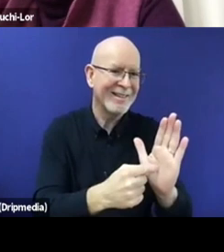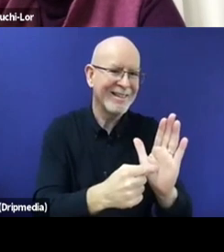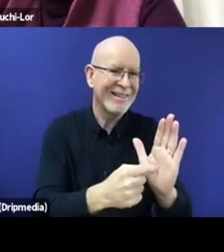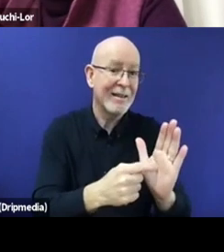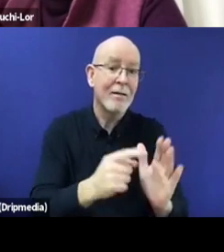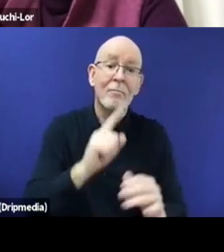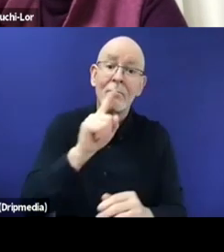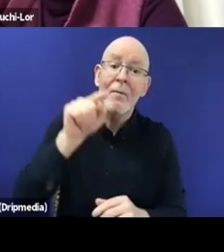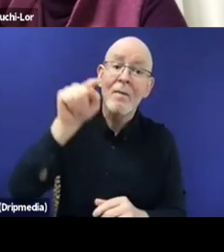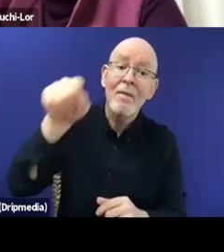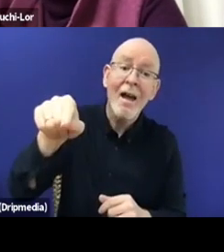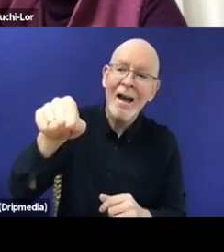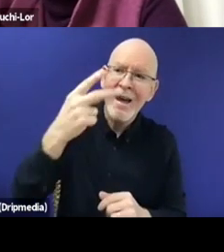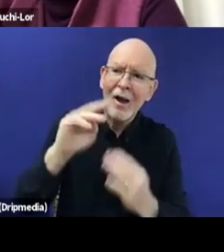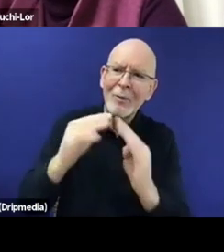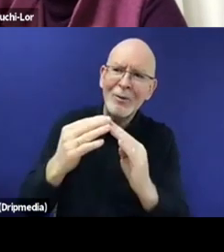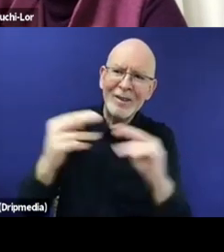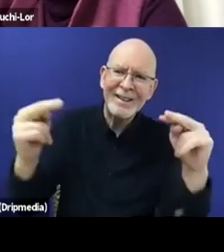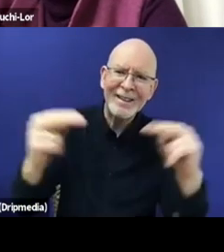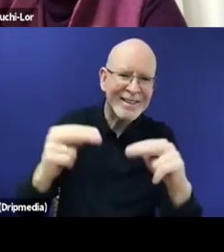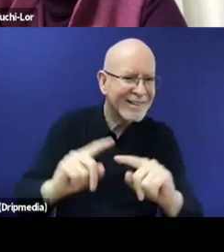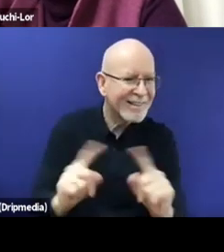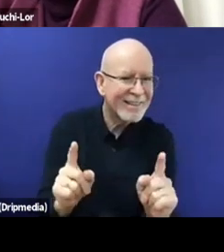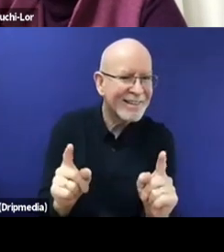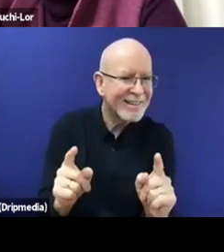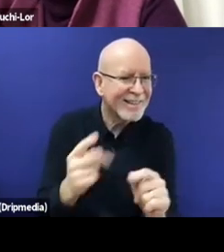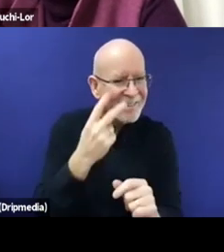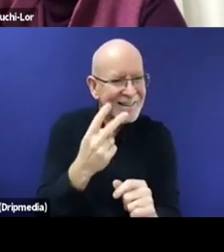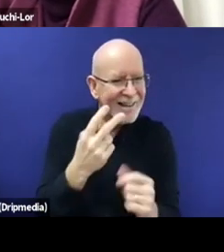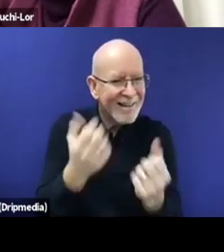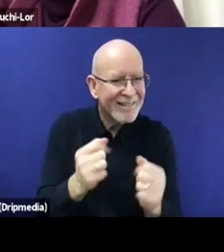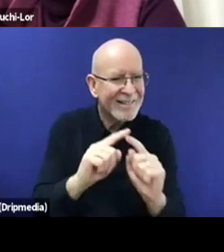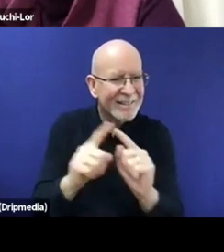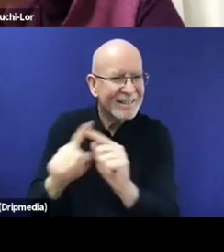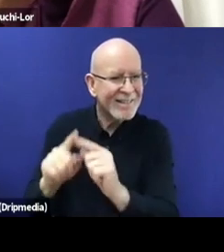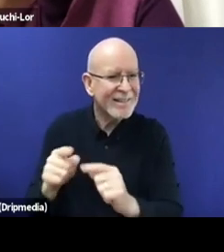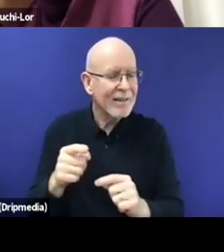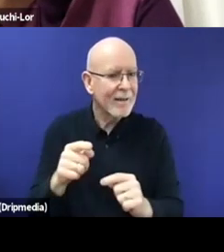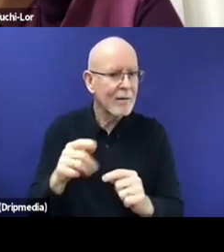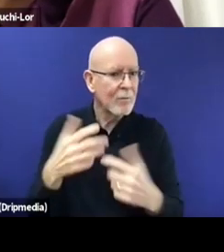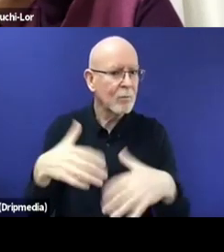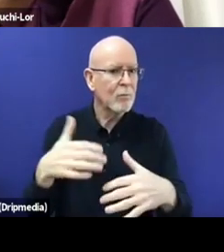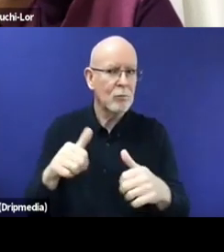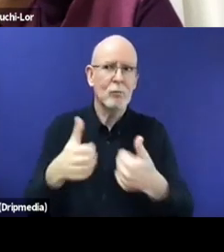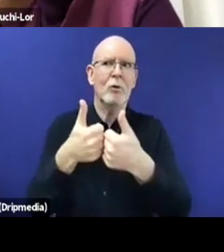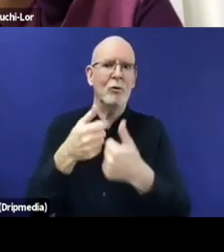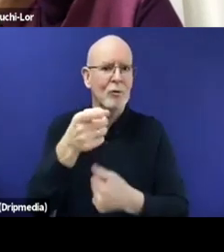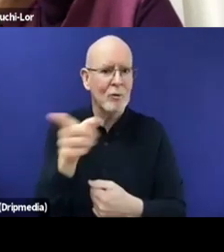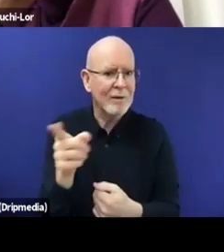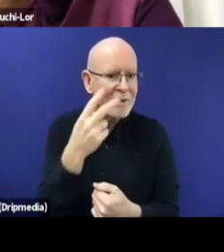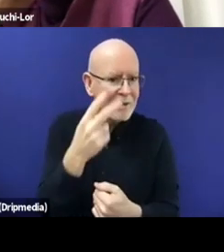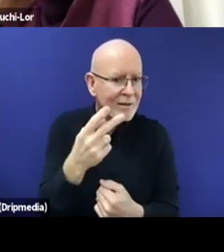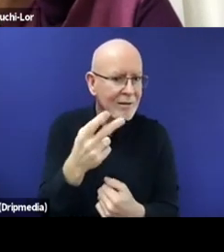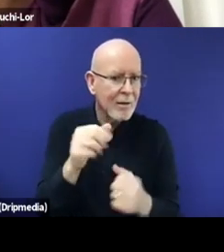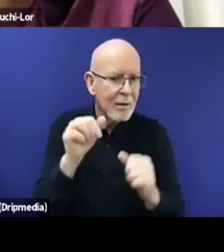it's very often the case that the language that is used is the language that I would be using in